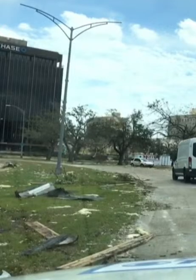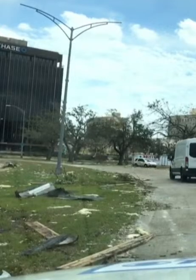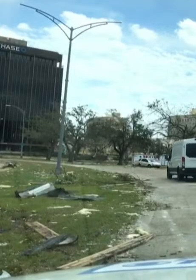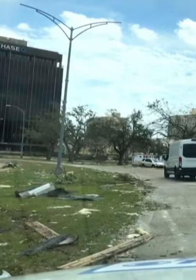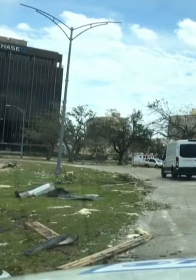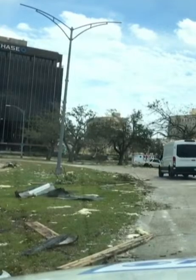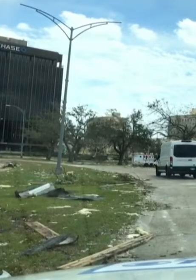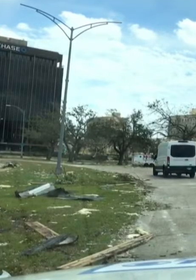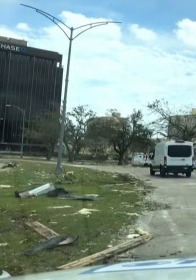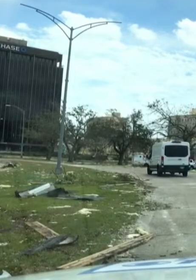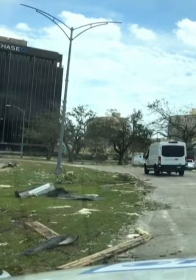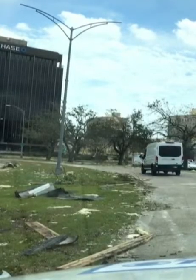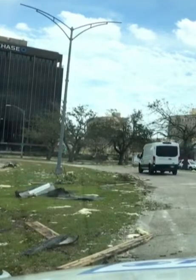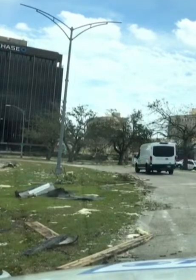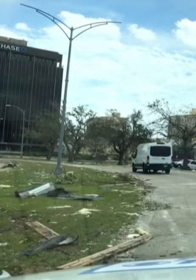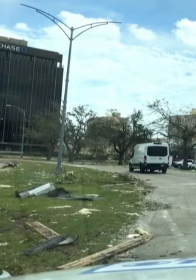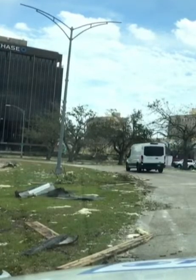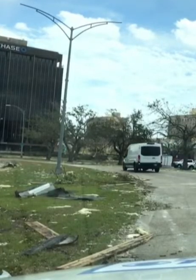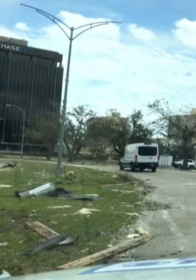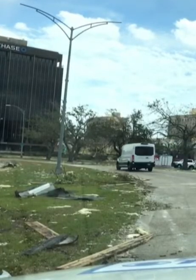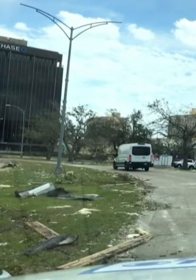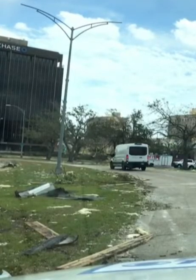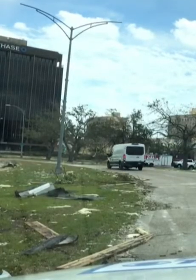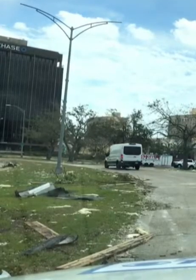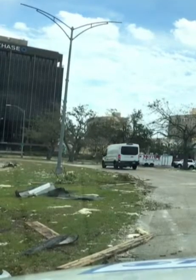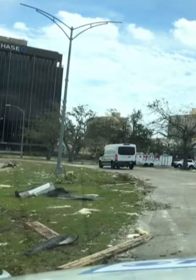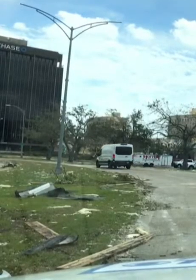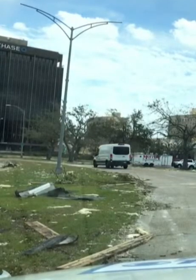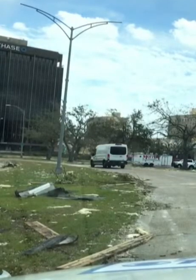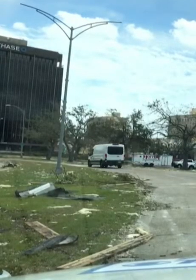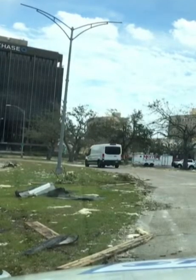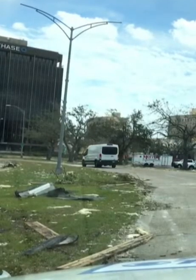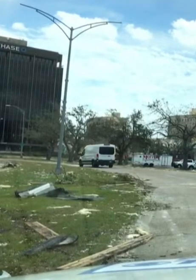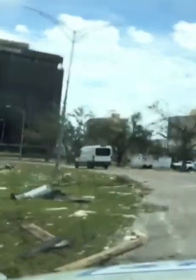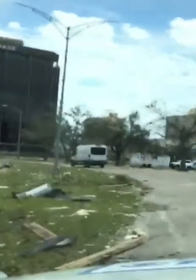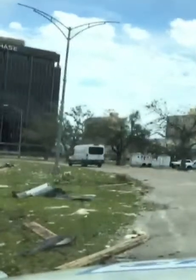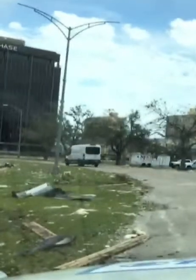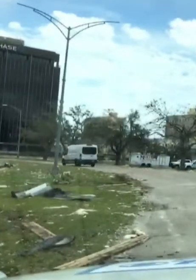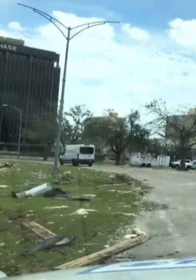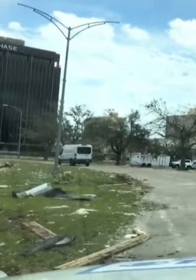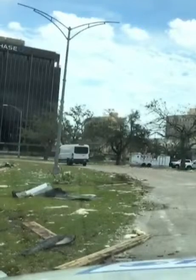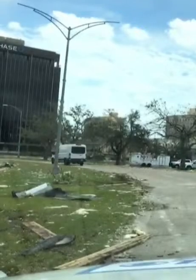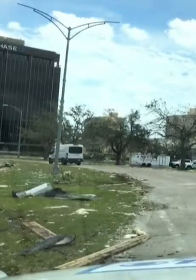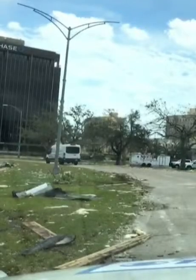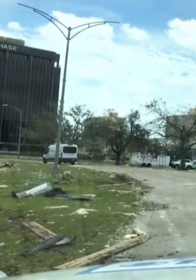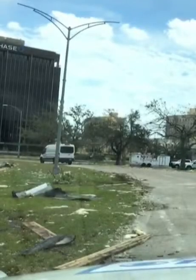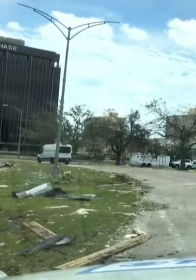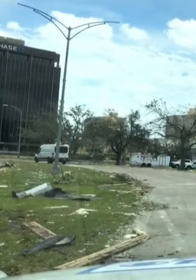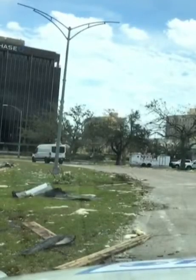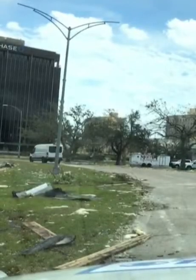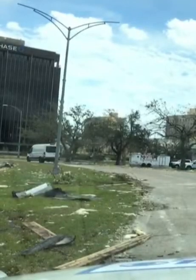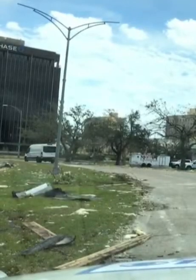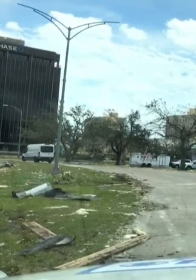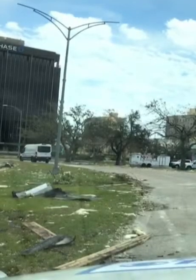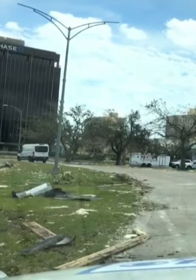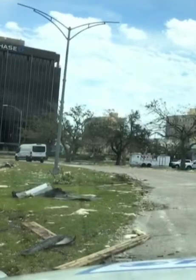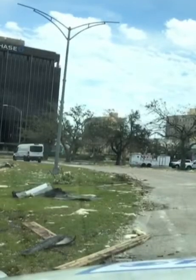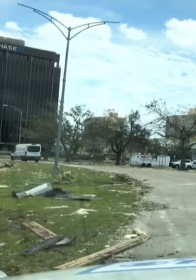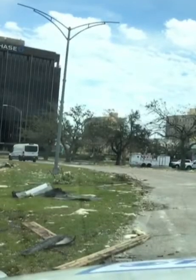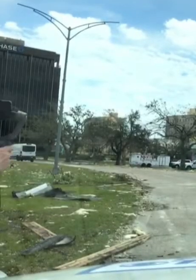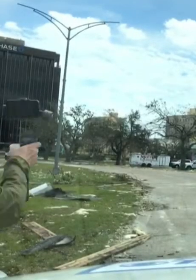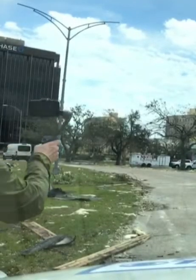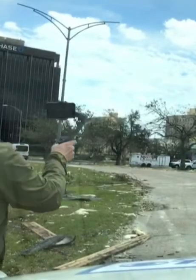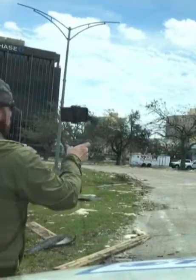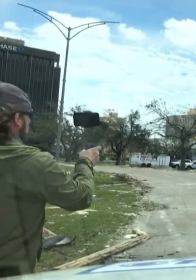And there's a significant amount of traffic now going in and out of Lake Charles. We saw a caravan of line